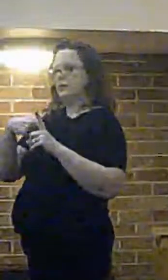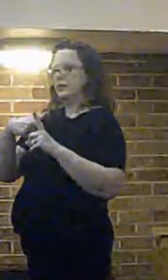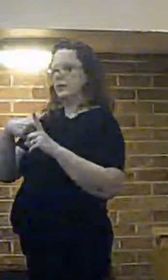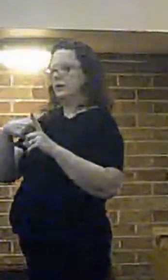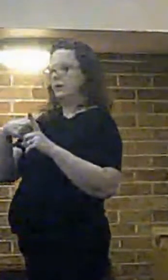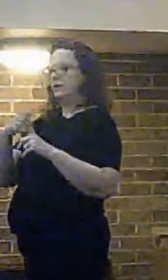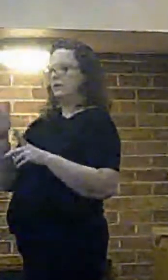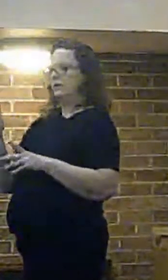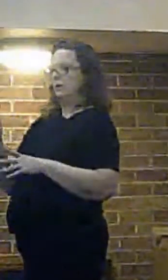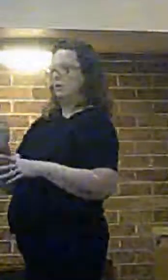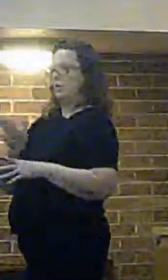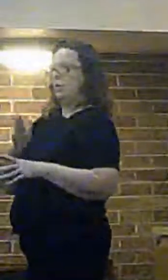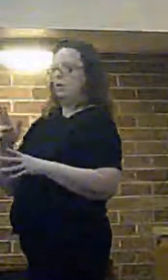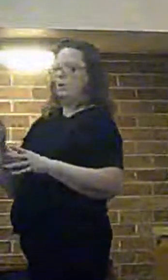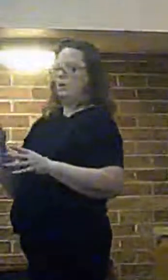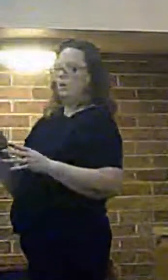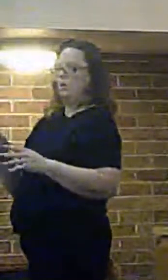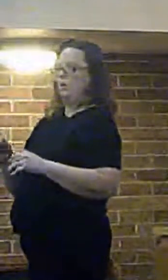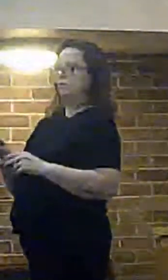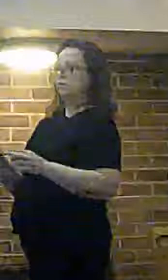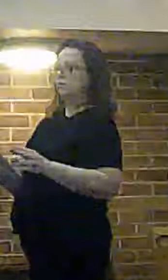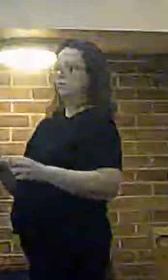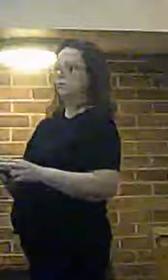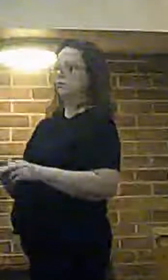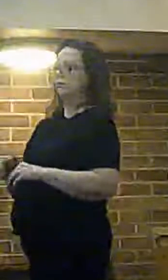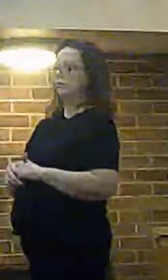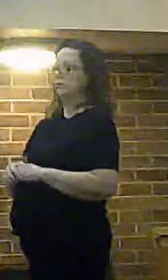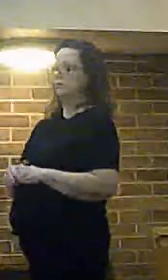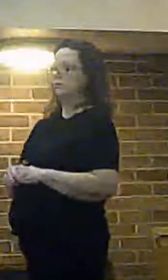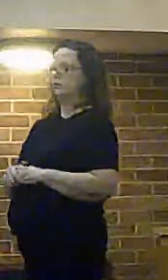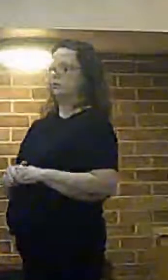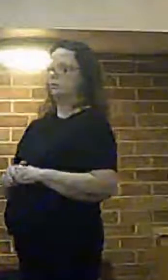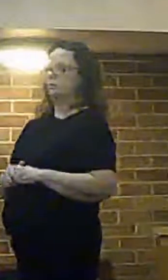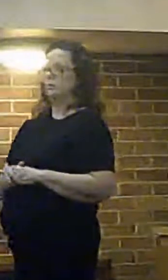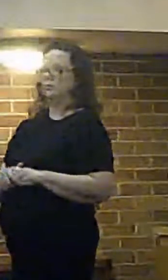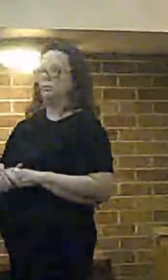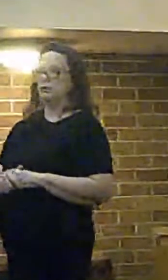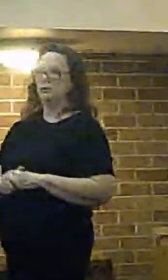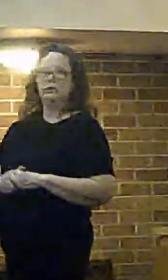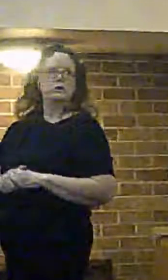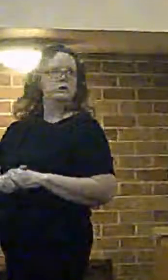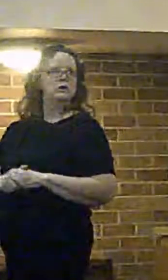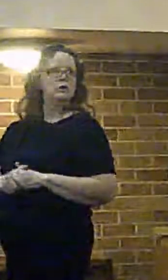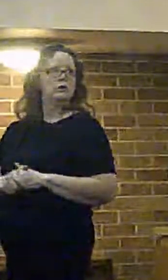less than West Kirby. No, I've already said no. I'll speak to the Jack.